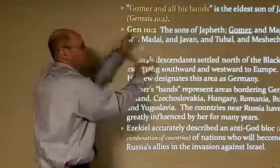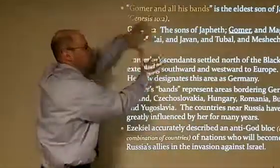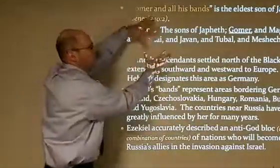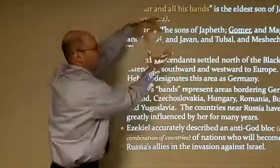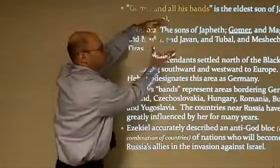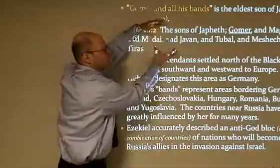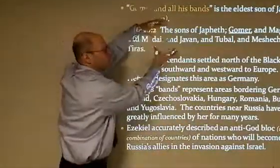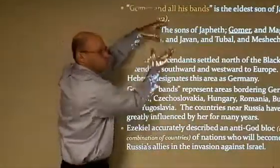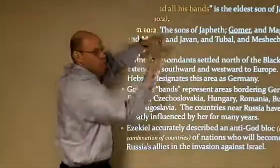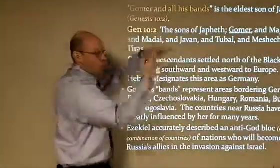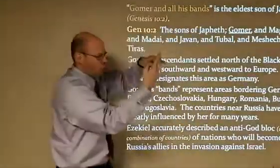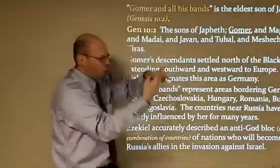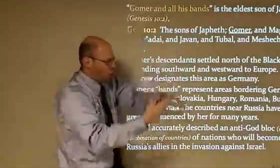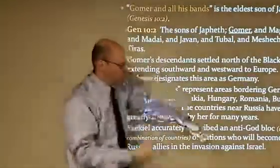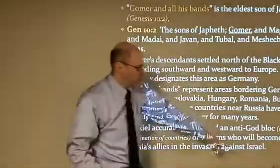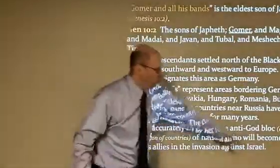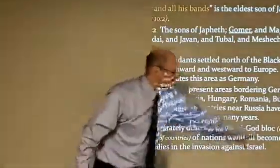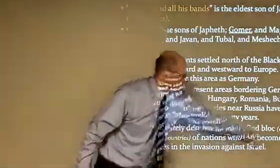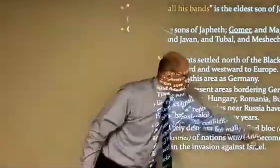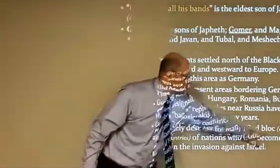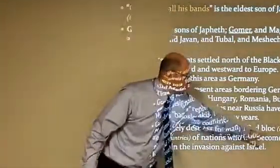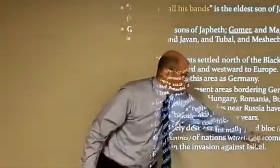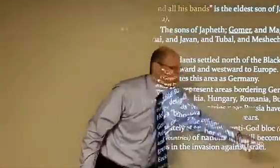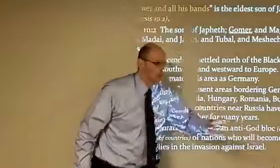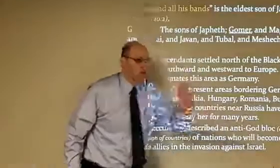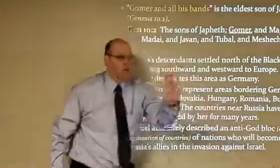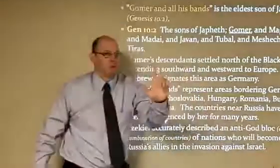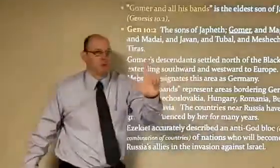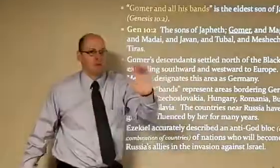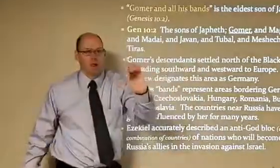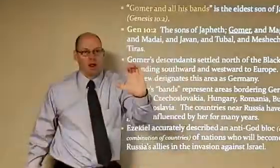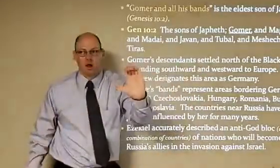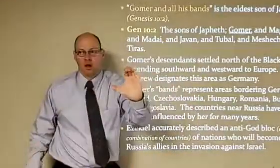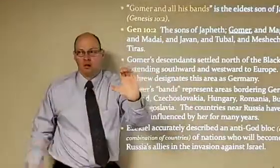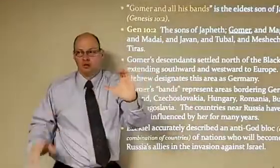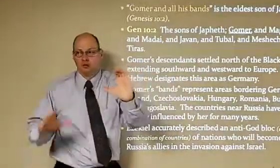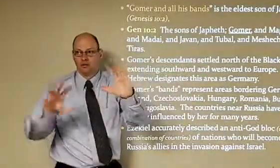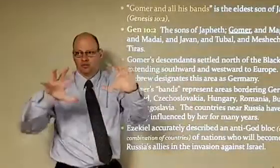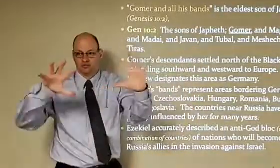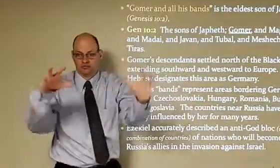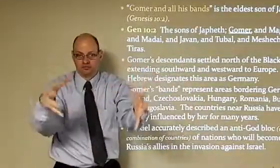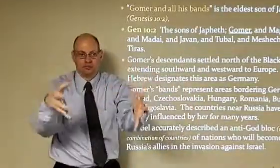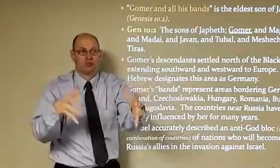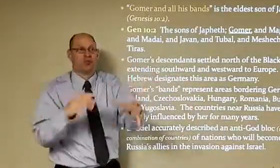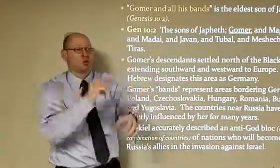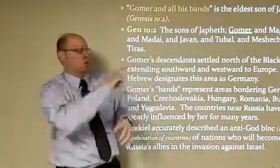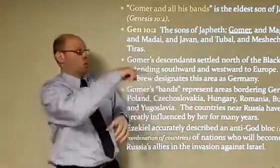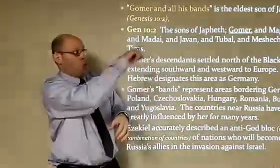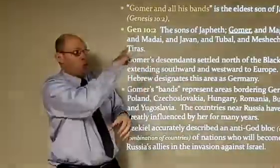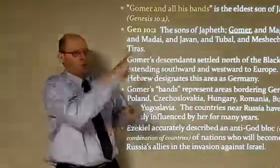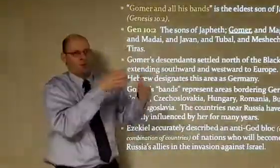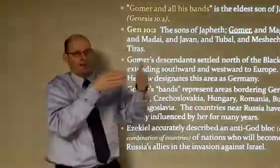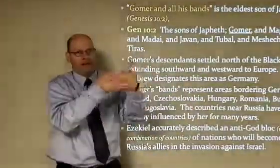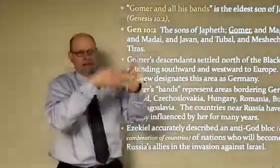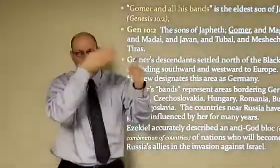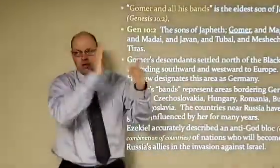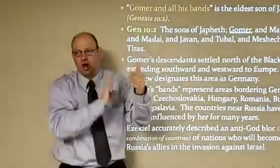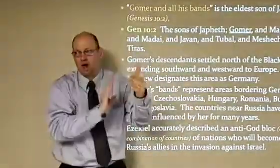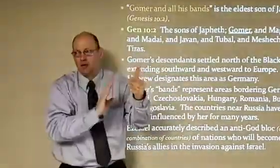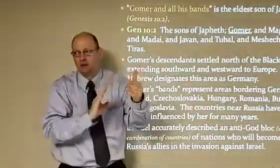Madai, and Javan, and Tubal, and Meshach, and Tyrus. That's what's considered the anti-God bloc. That's the combination of those countries together, and they were